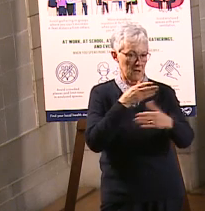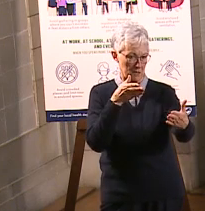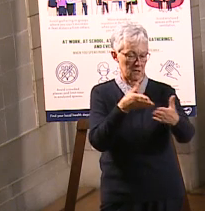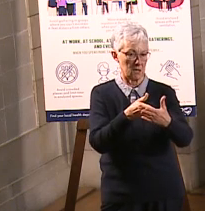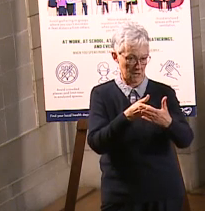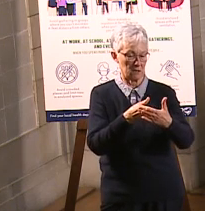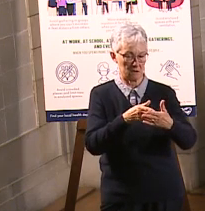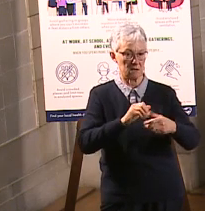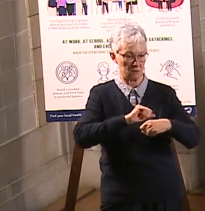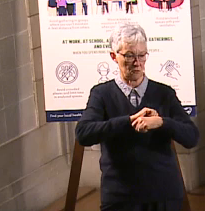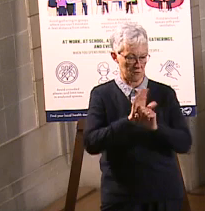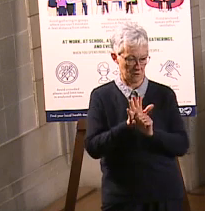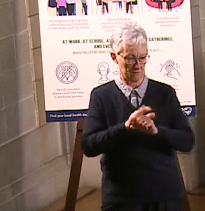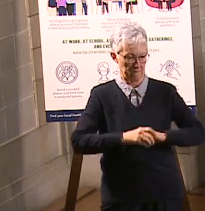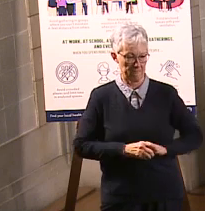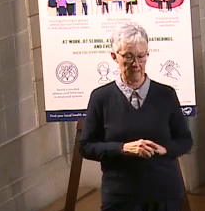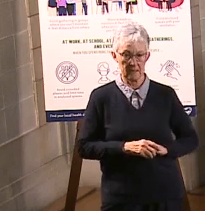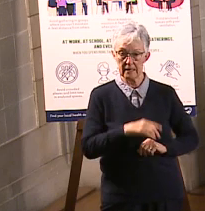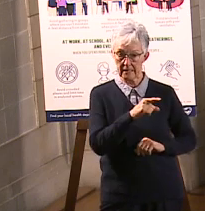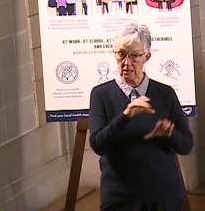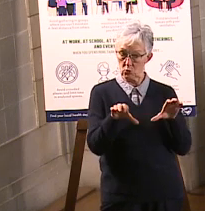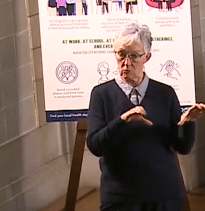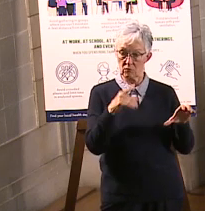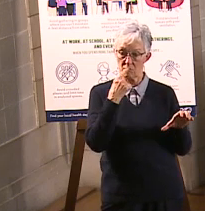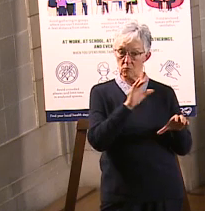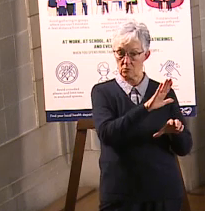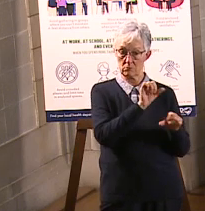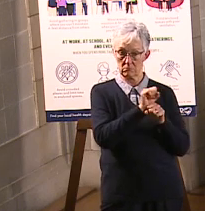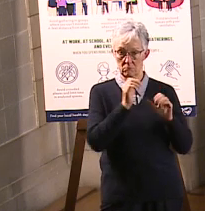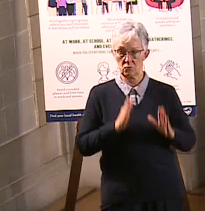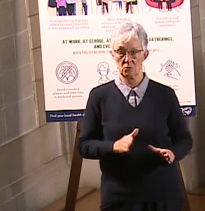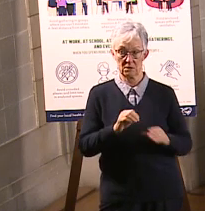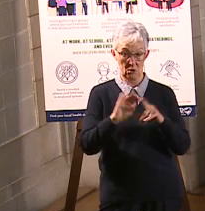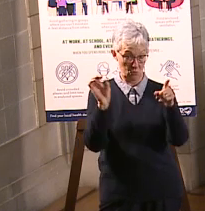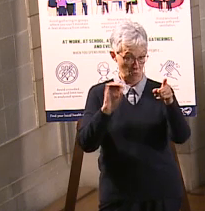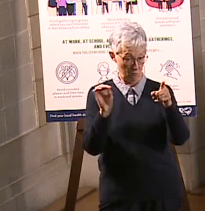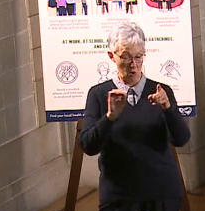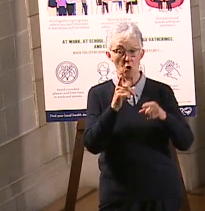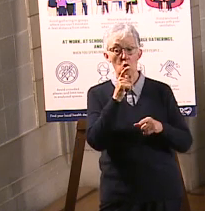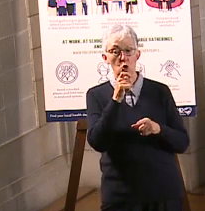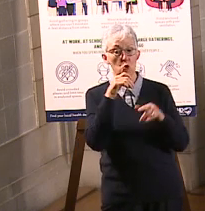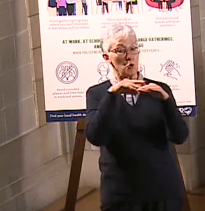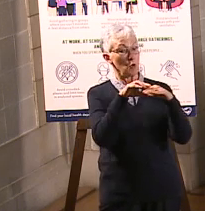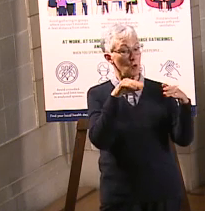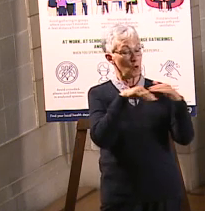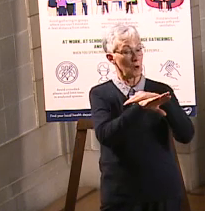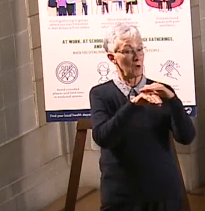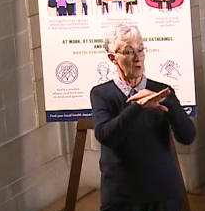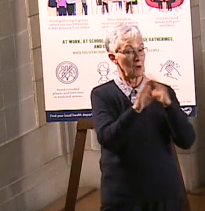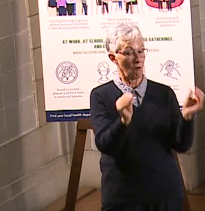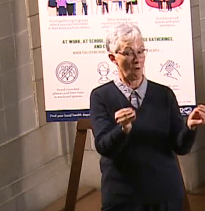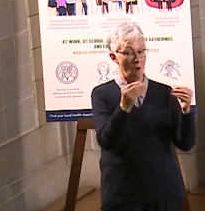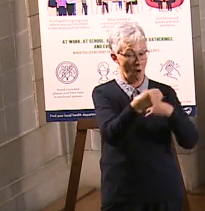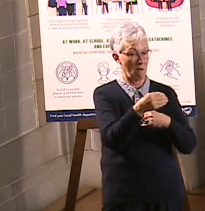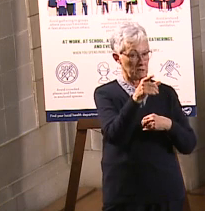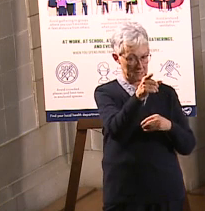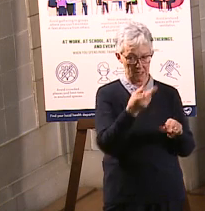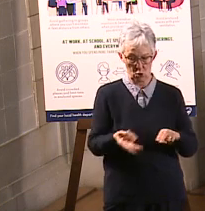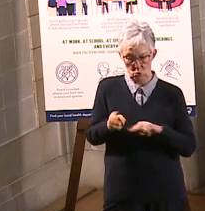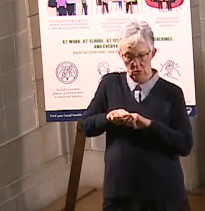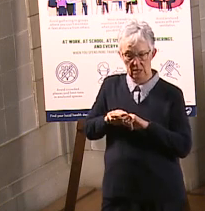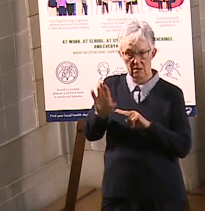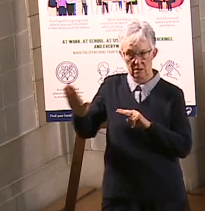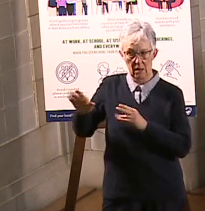his Omaha workforce was to increase the pay of the people who are coming in. We were talking about that a little bit earlier, to really show